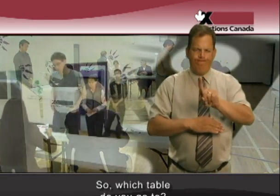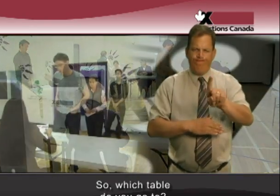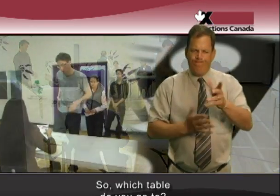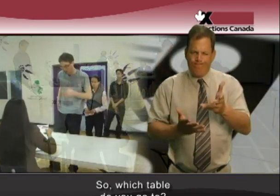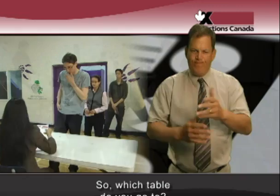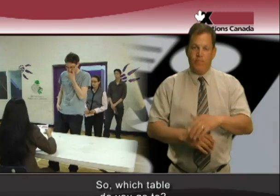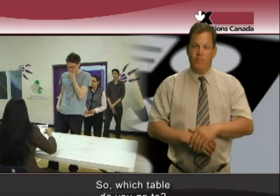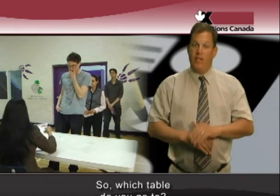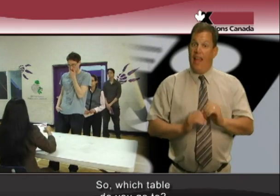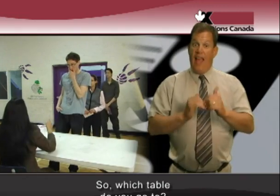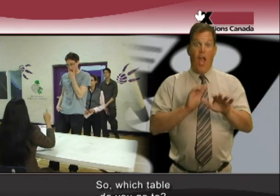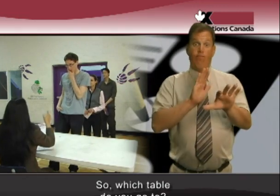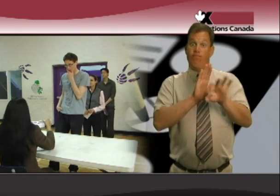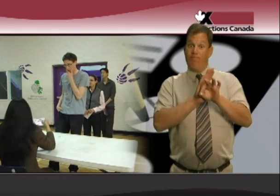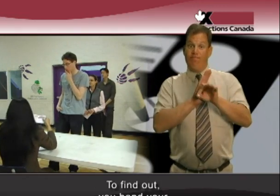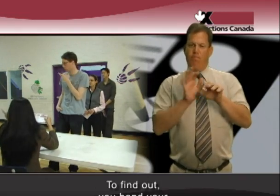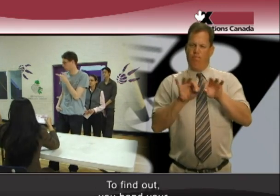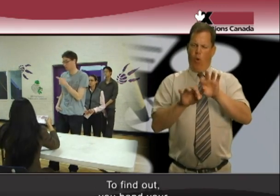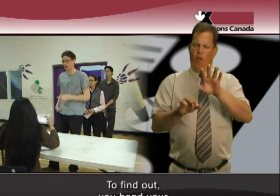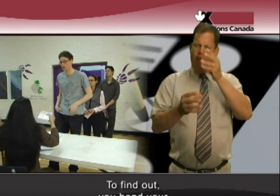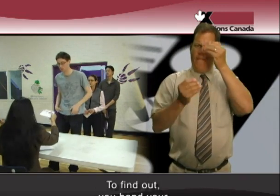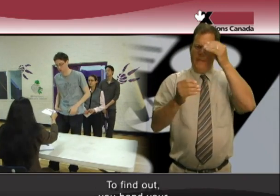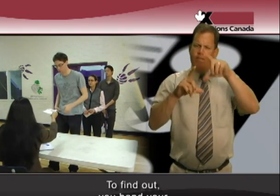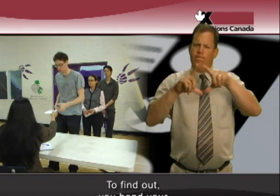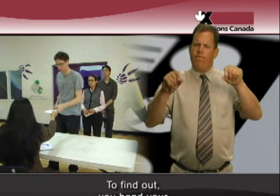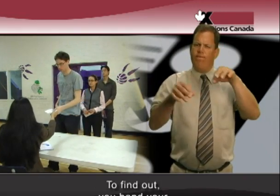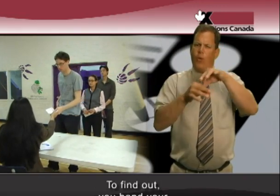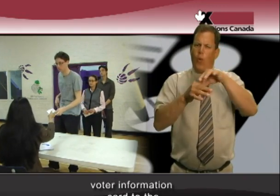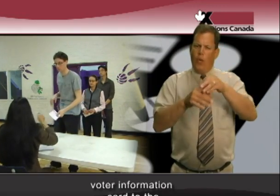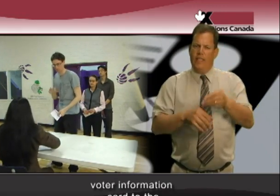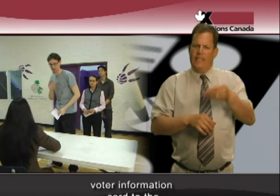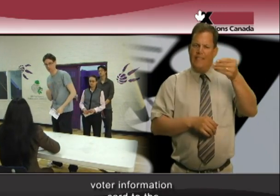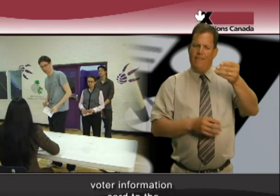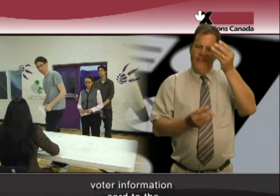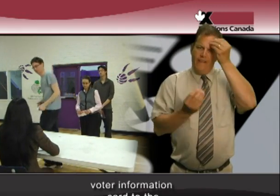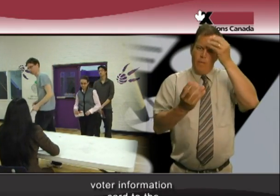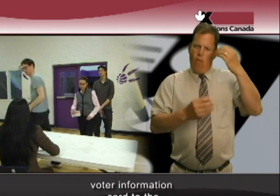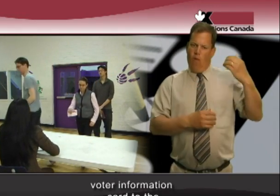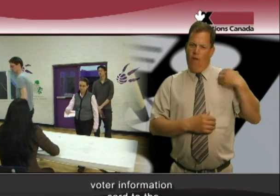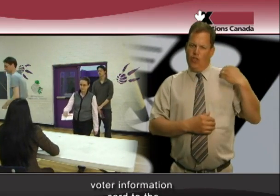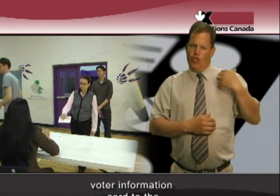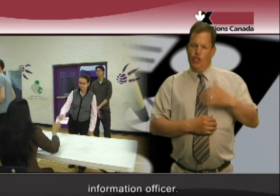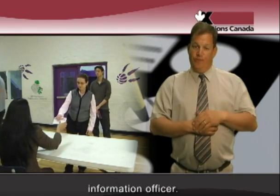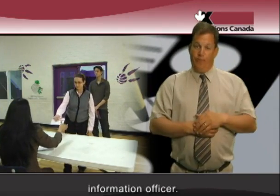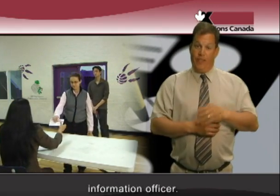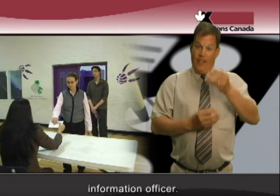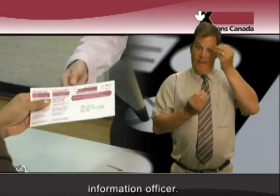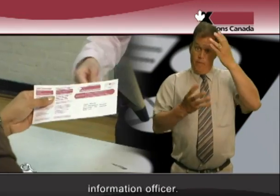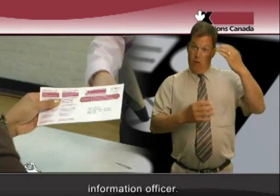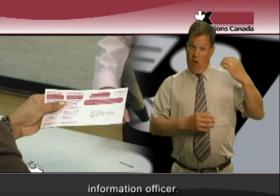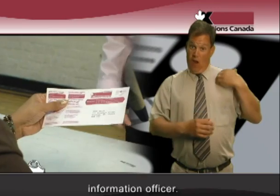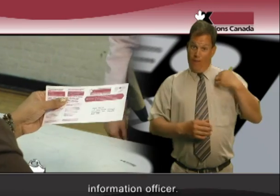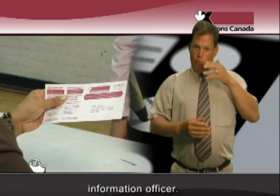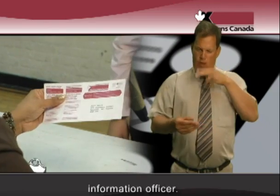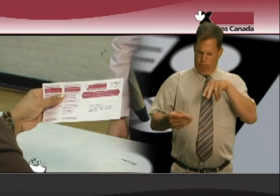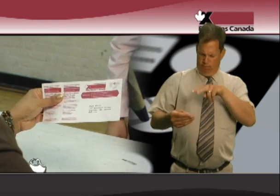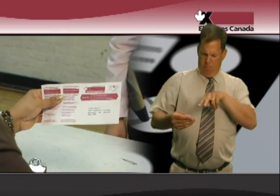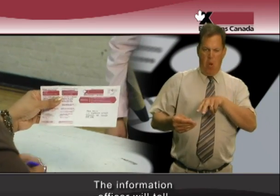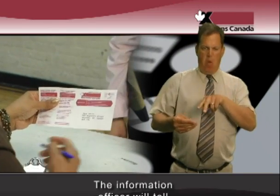which table do you go to? To find out, you hand your voter information card to the information officer.